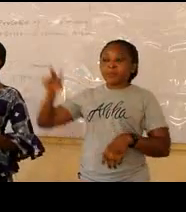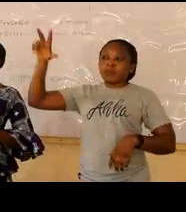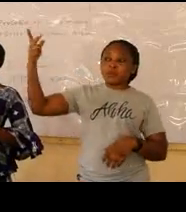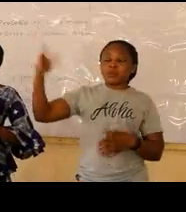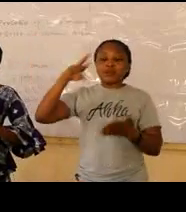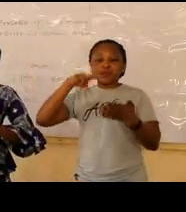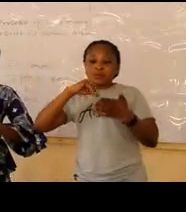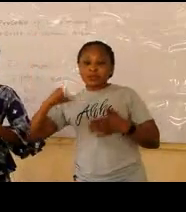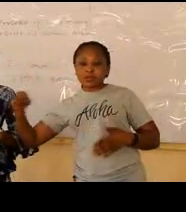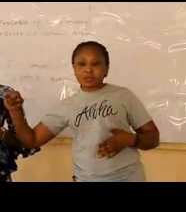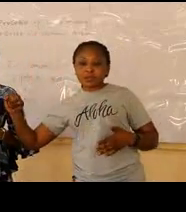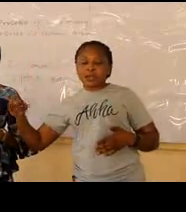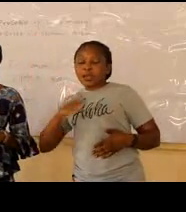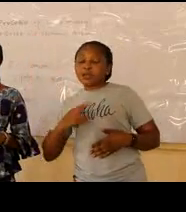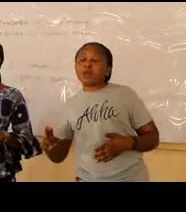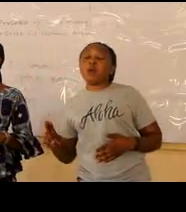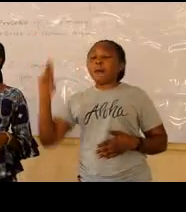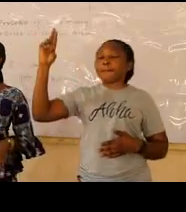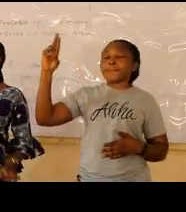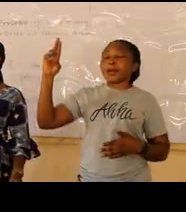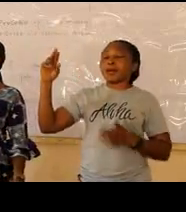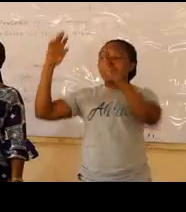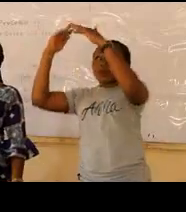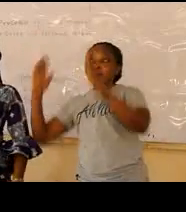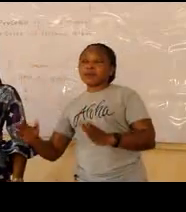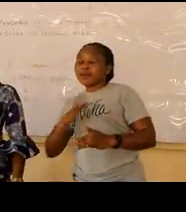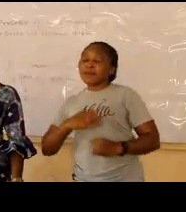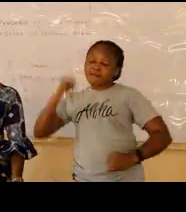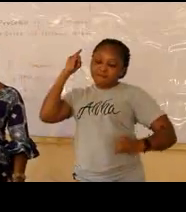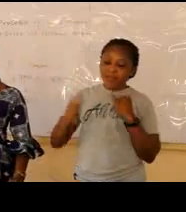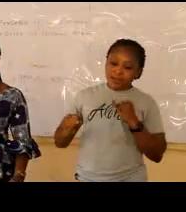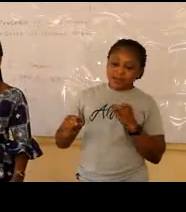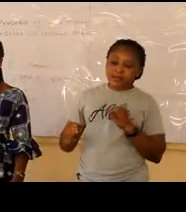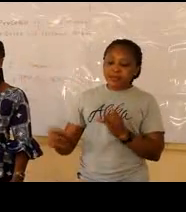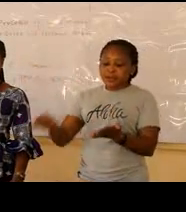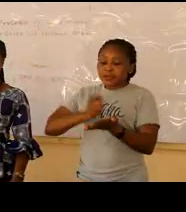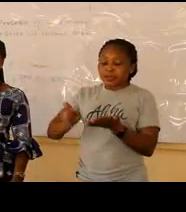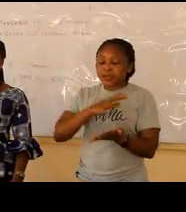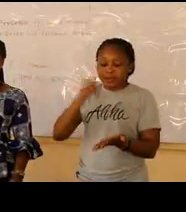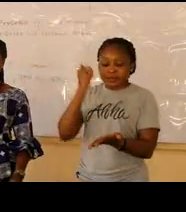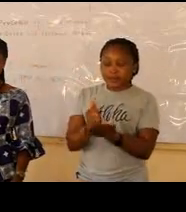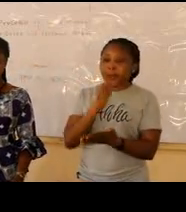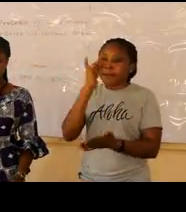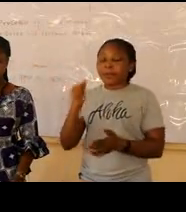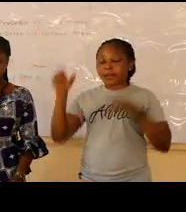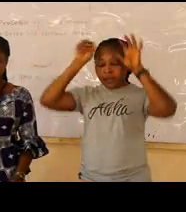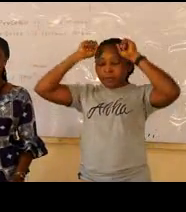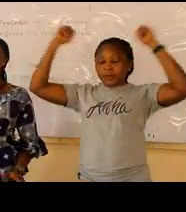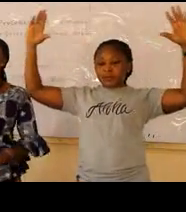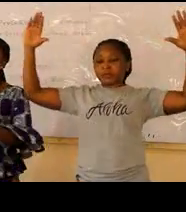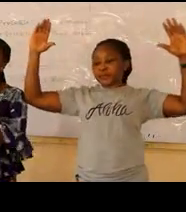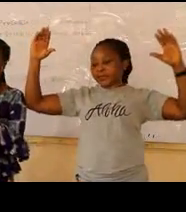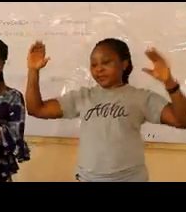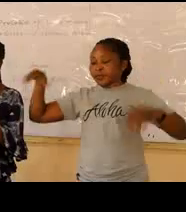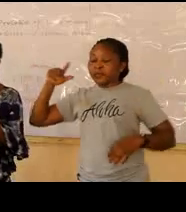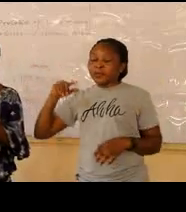reading, the upper house, and finally the assent. Now, under the first reading, this